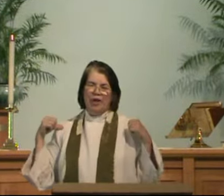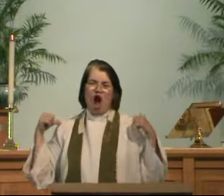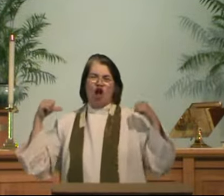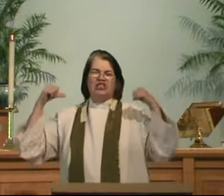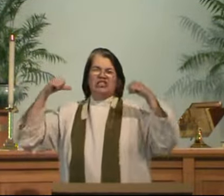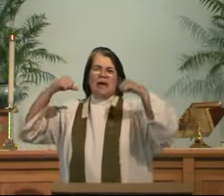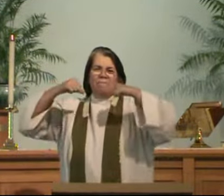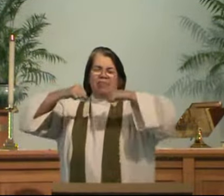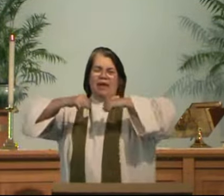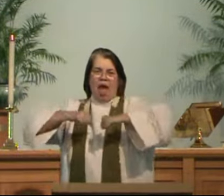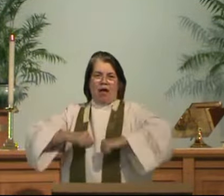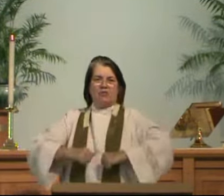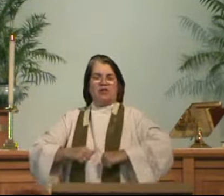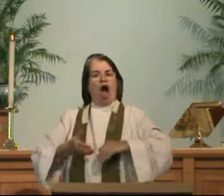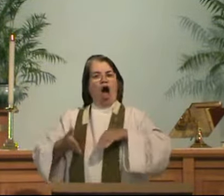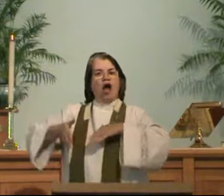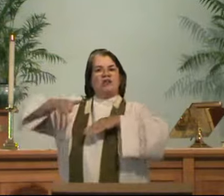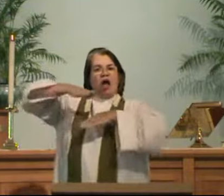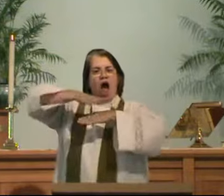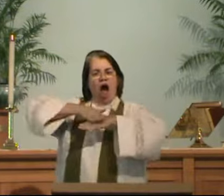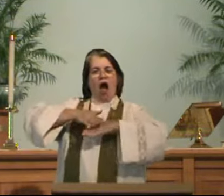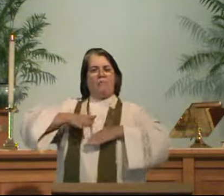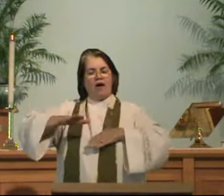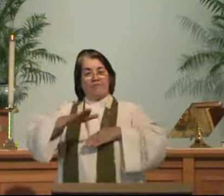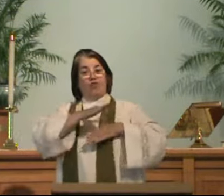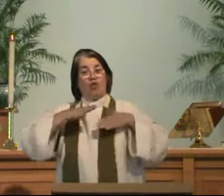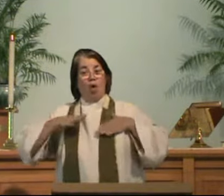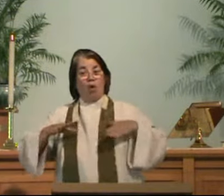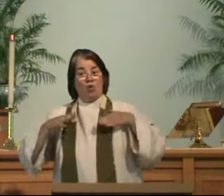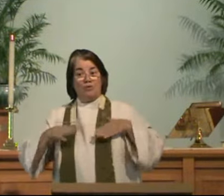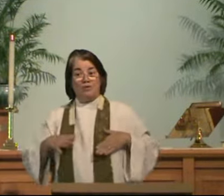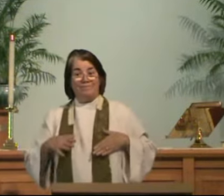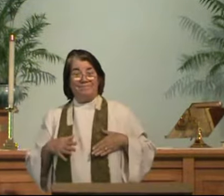putting on something else on top of the clothes.